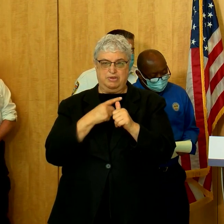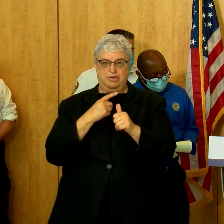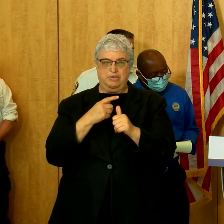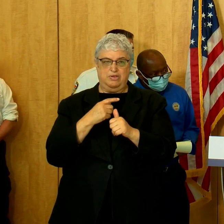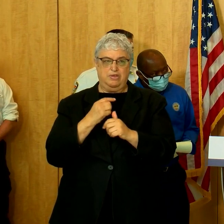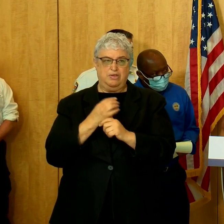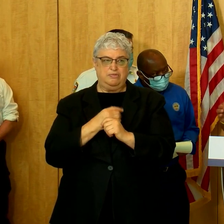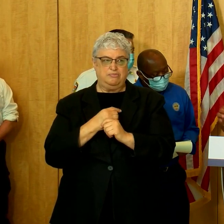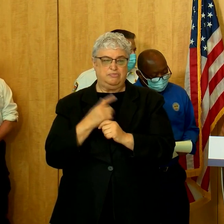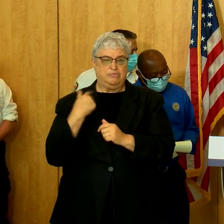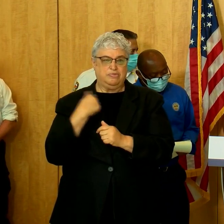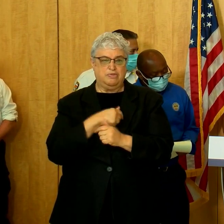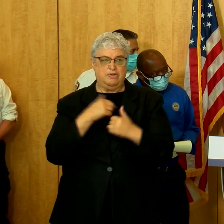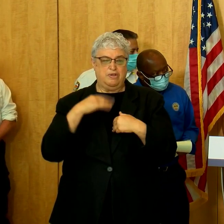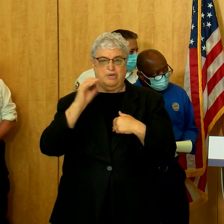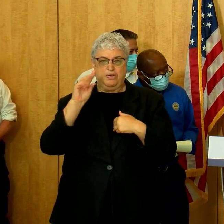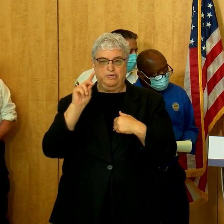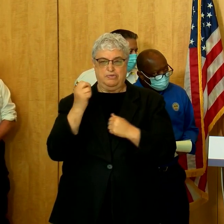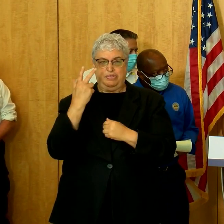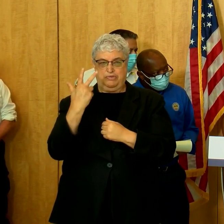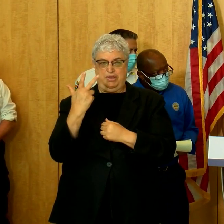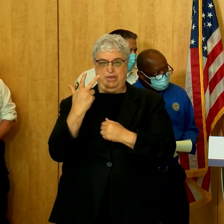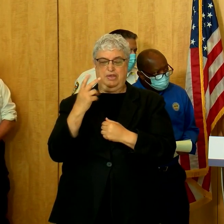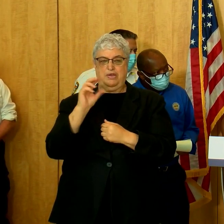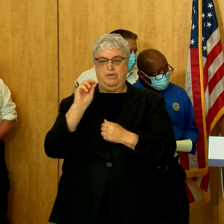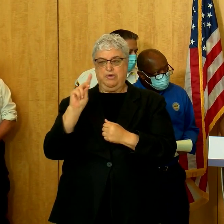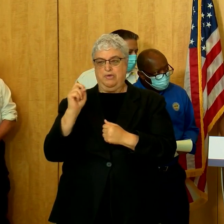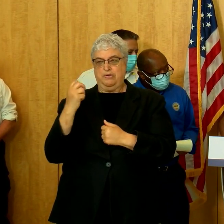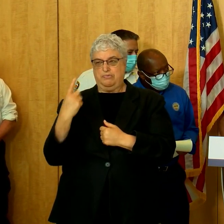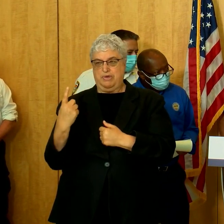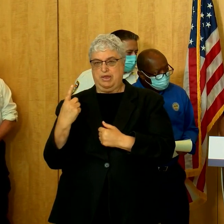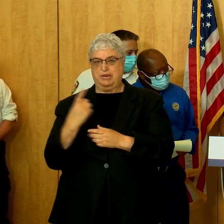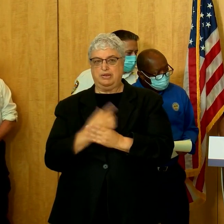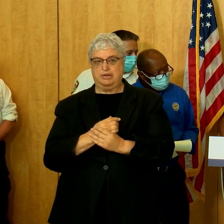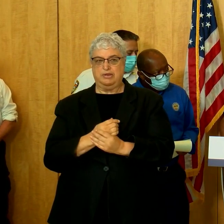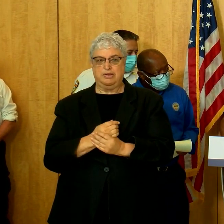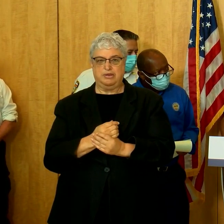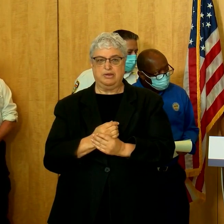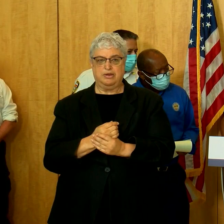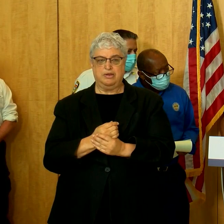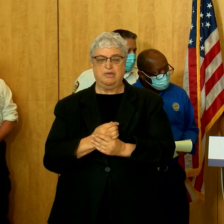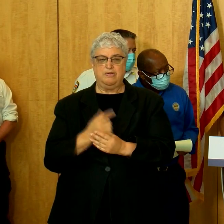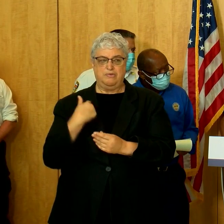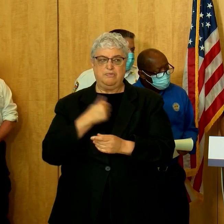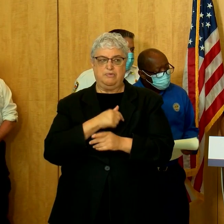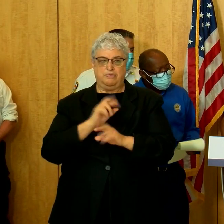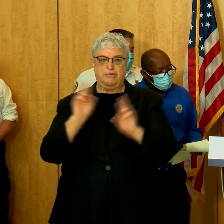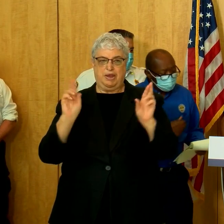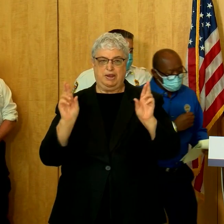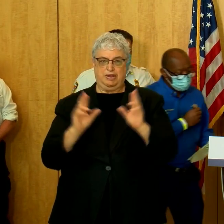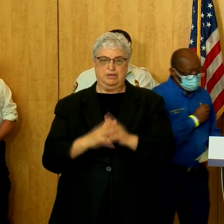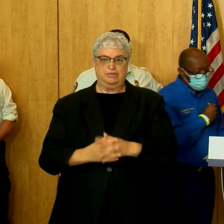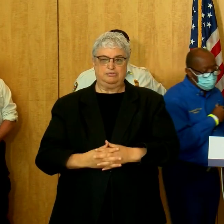zero priority, of what we call the code 3 response calls, or code 1 response calls, lights and sirens, and we're ready to roll.